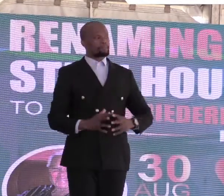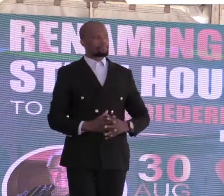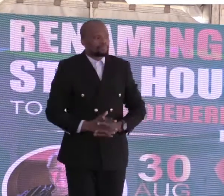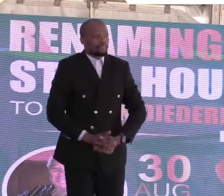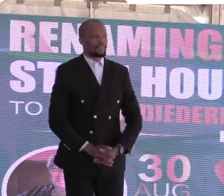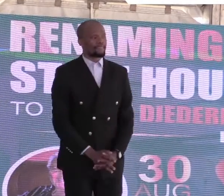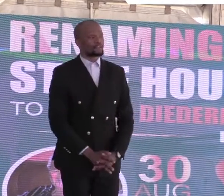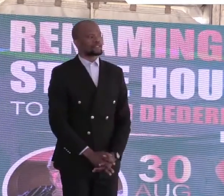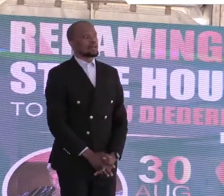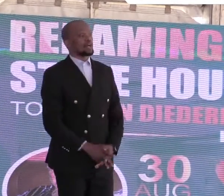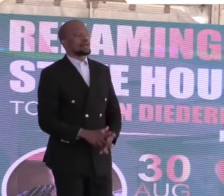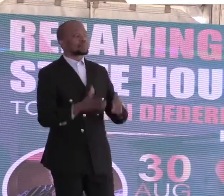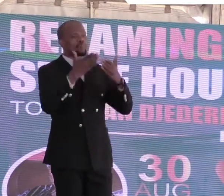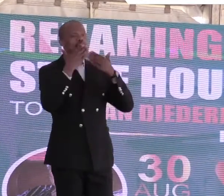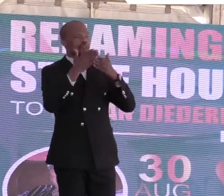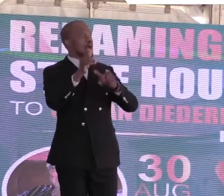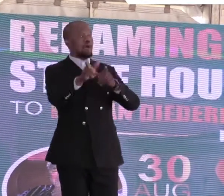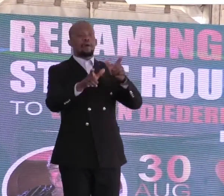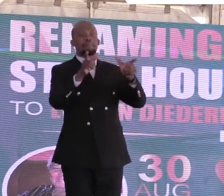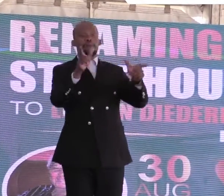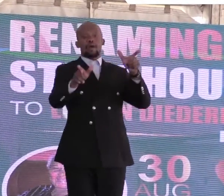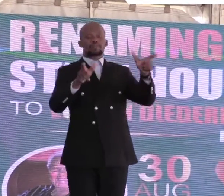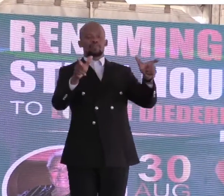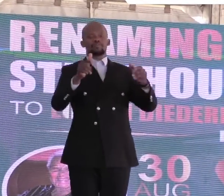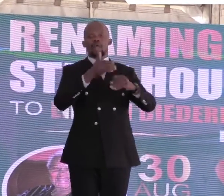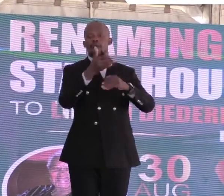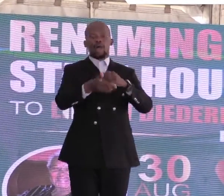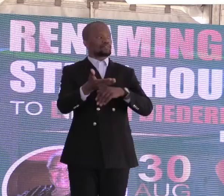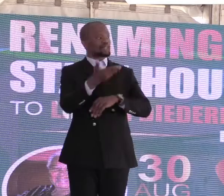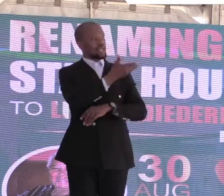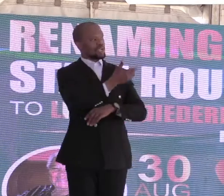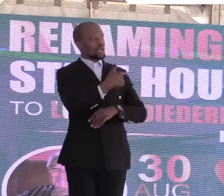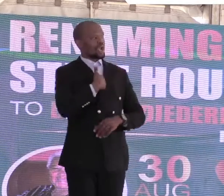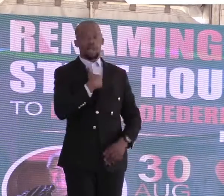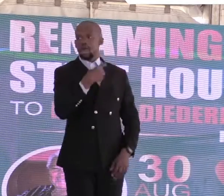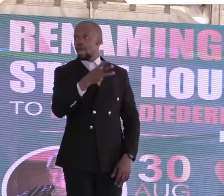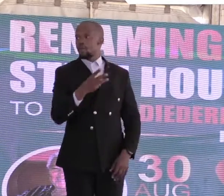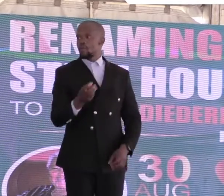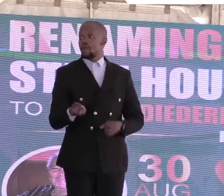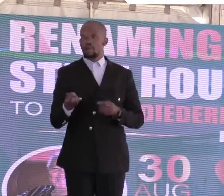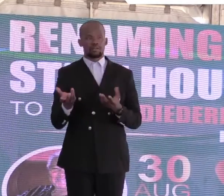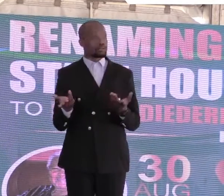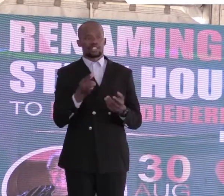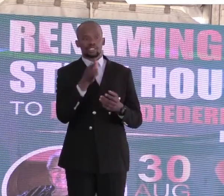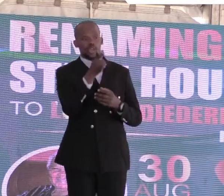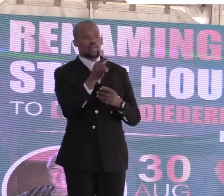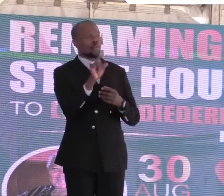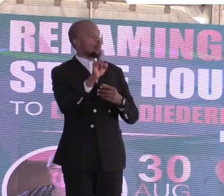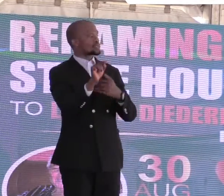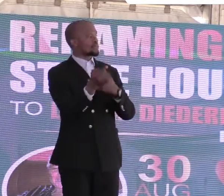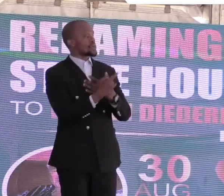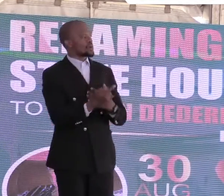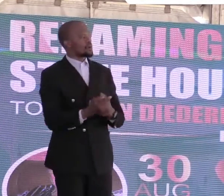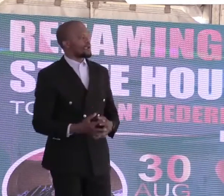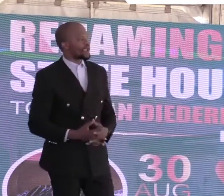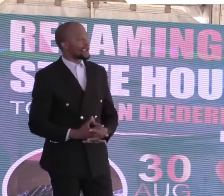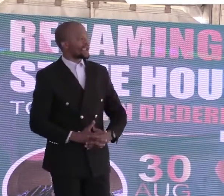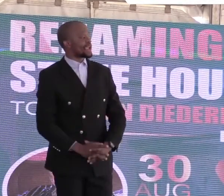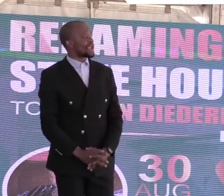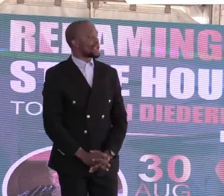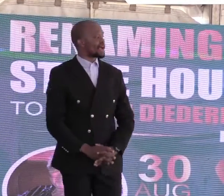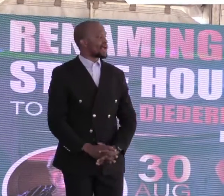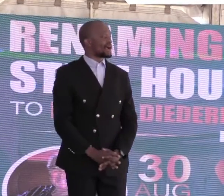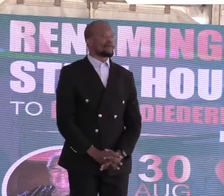do the vote of thanks, and after him I will then give you a direction about where we will be going after